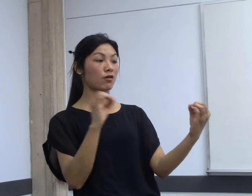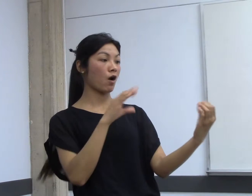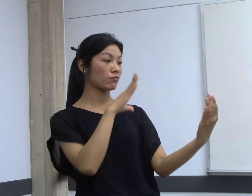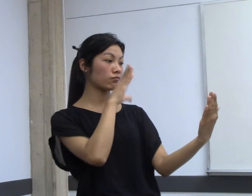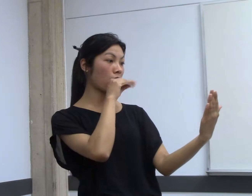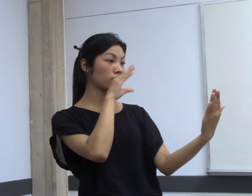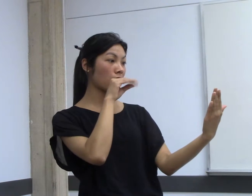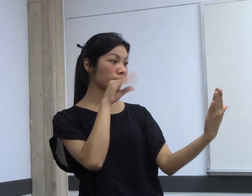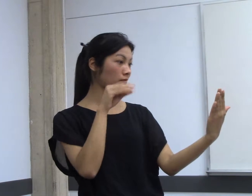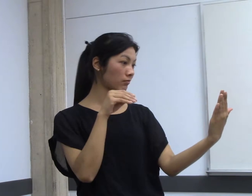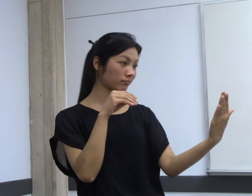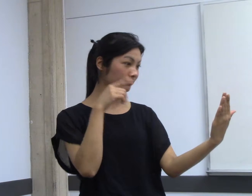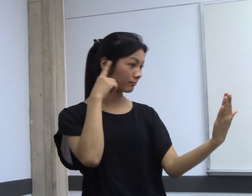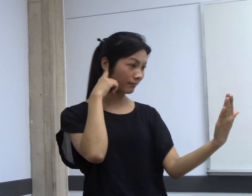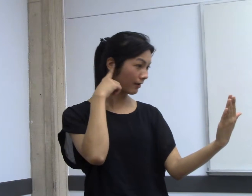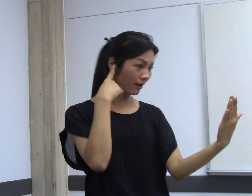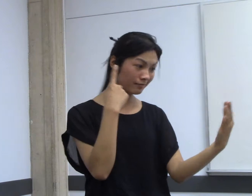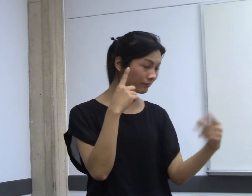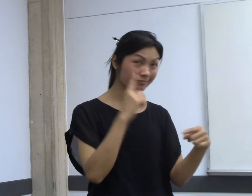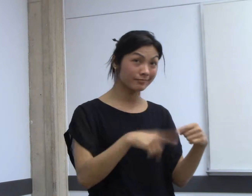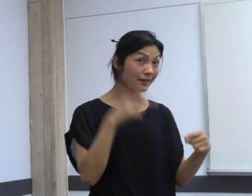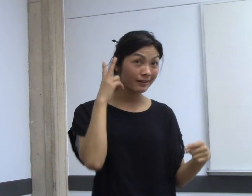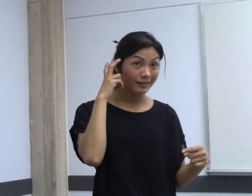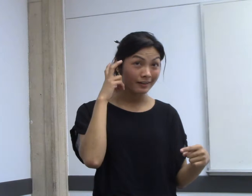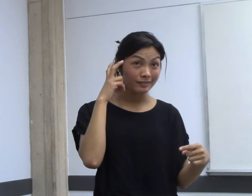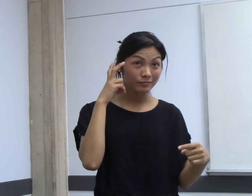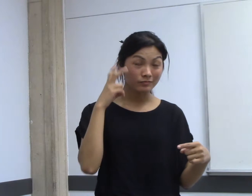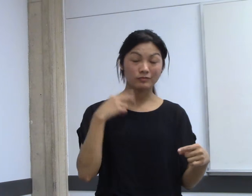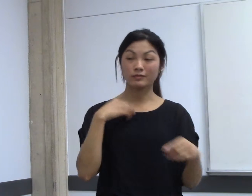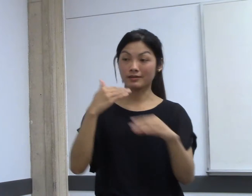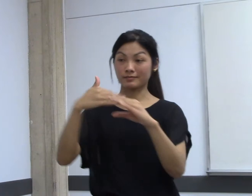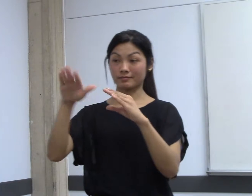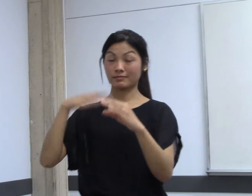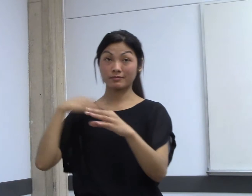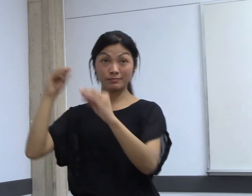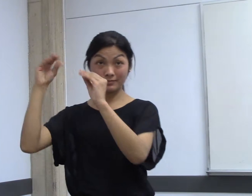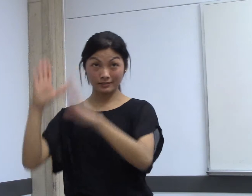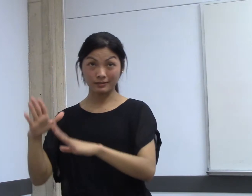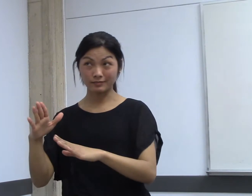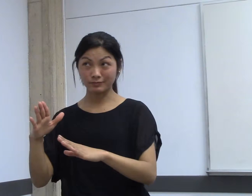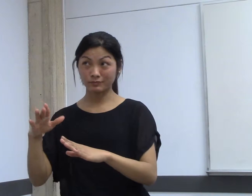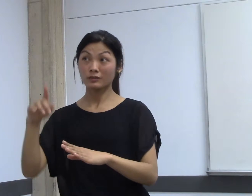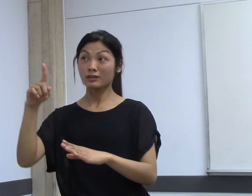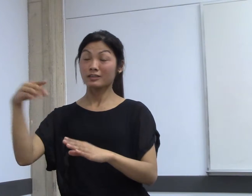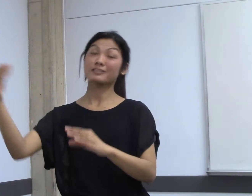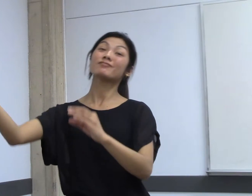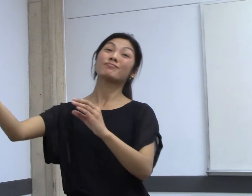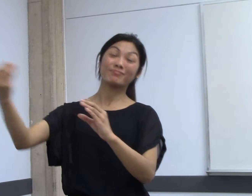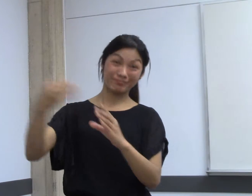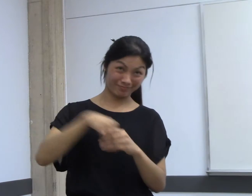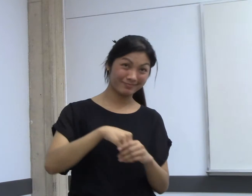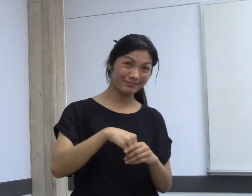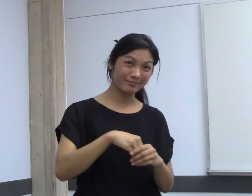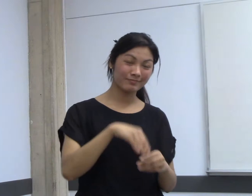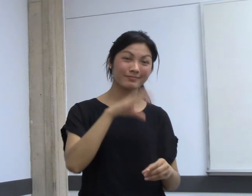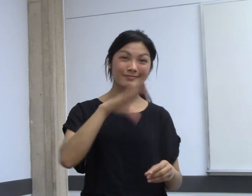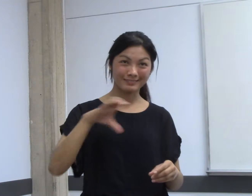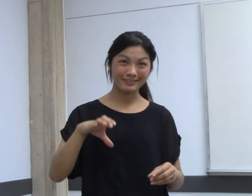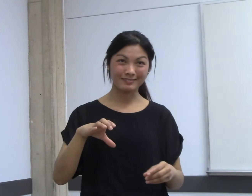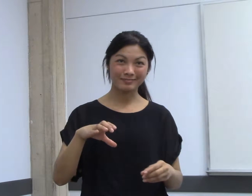it because there was talking on the video, and I can't hear, obviously, I'm deaf. So I did contact the professor, and she emailed me